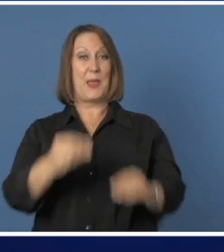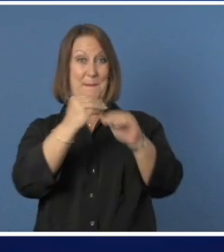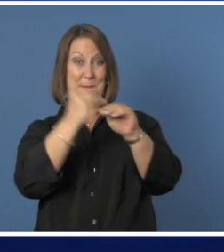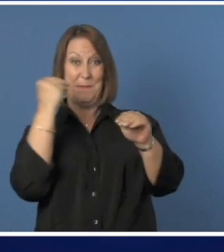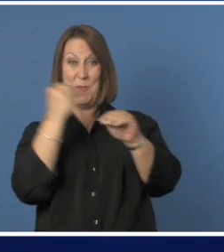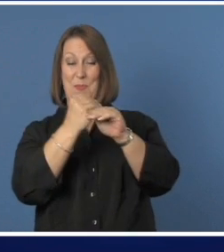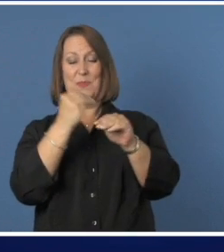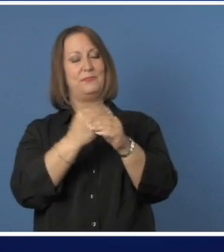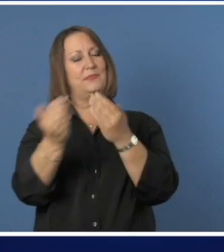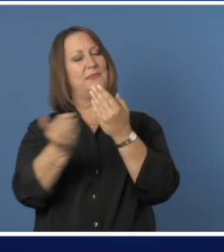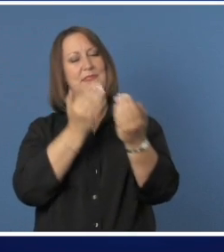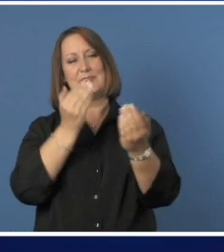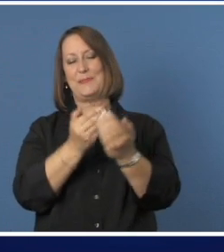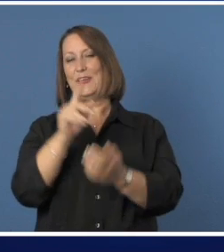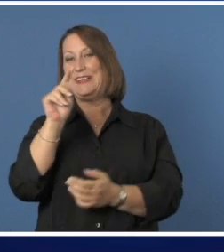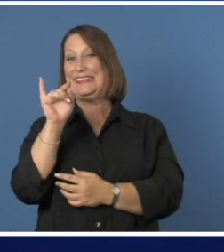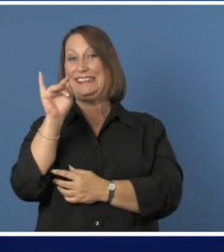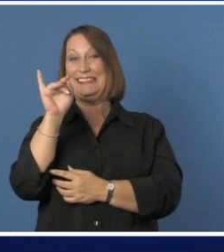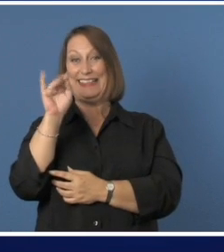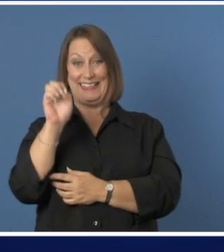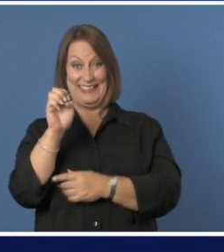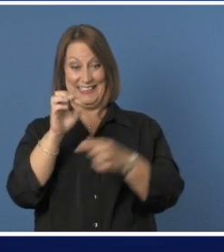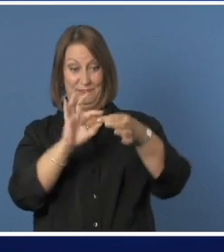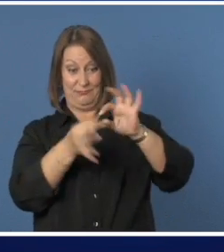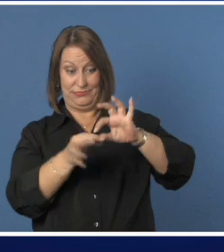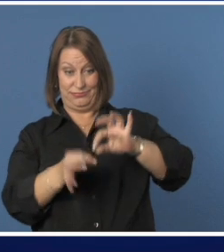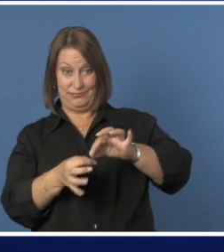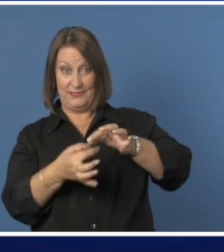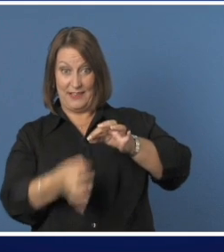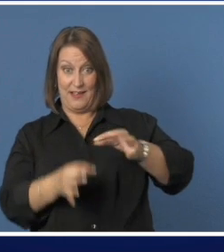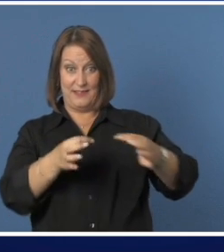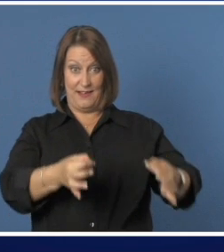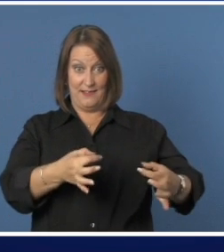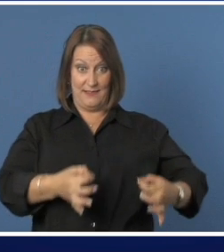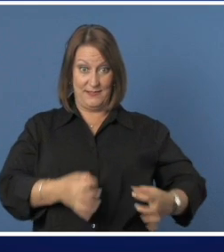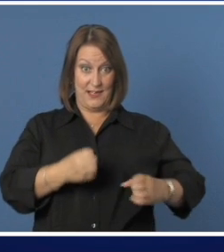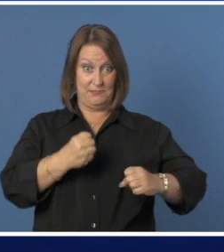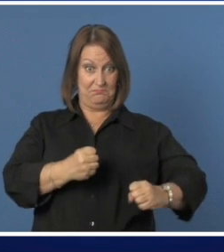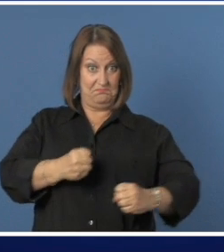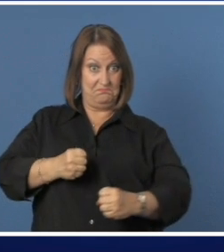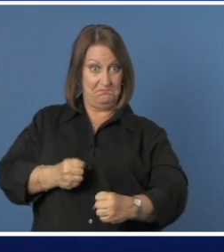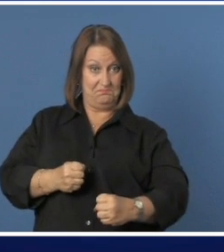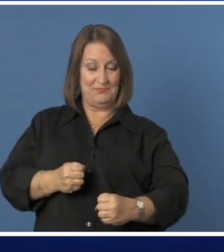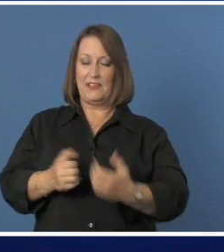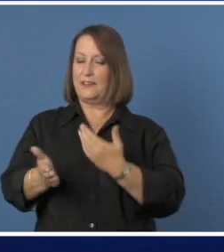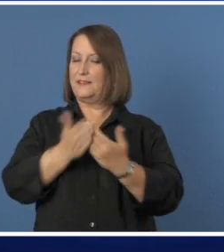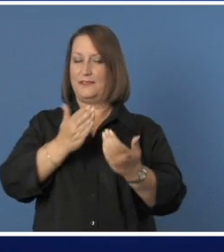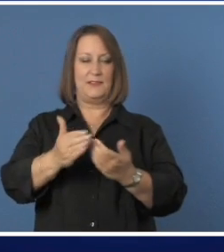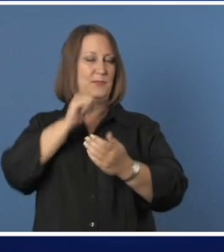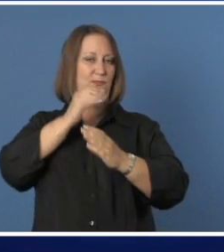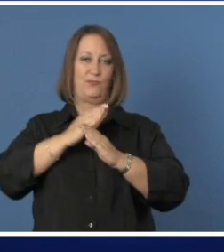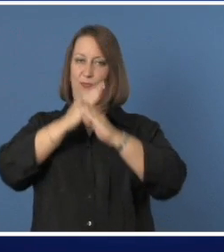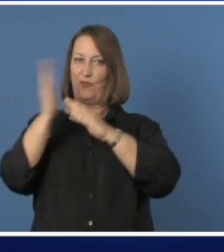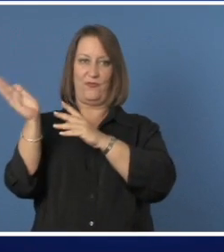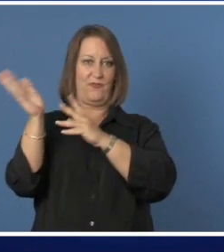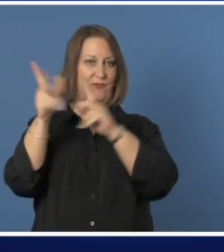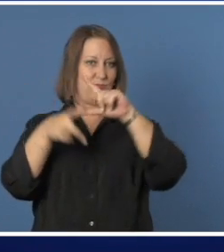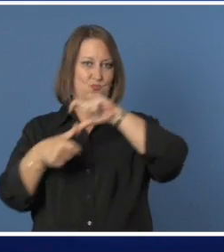mobile homes even if tied down offer little protection from tornadoes